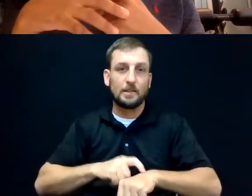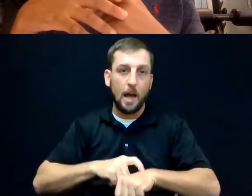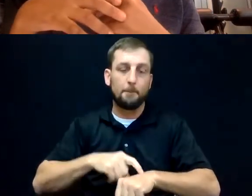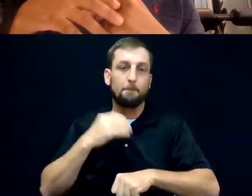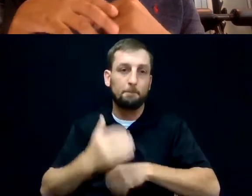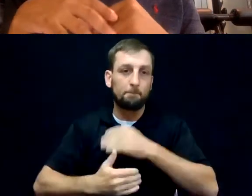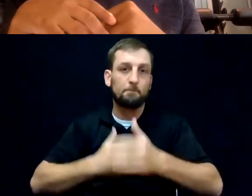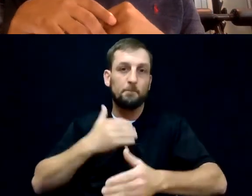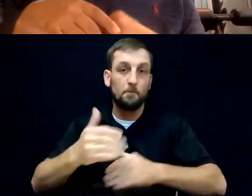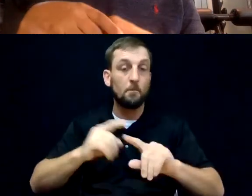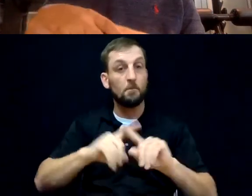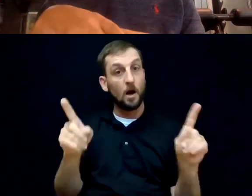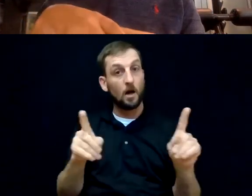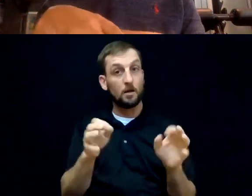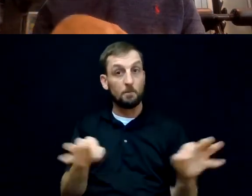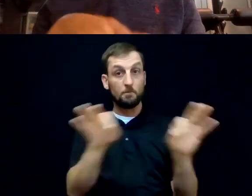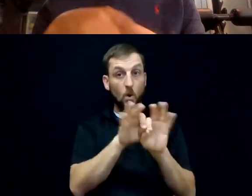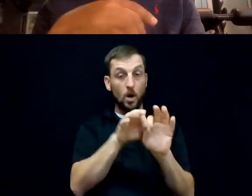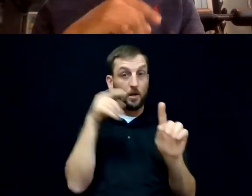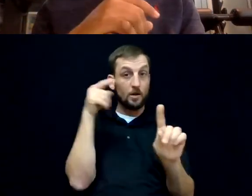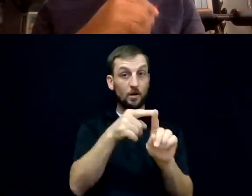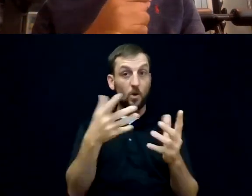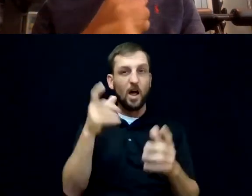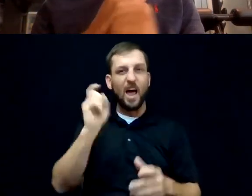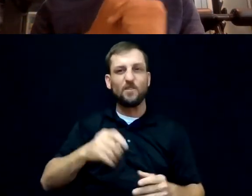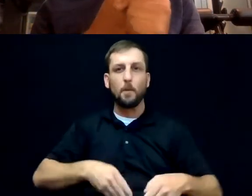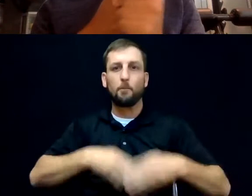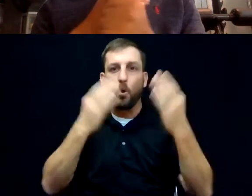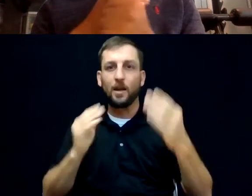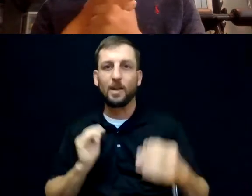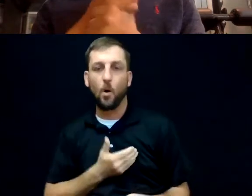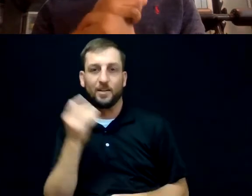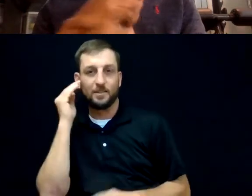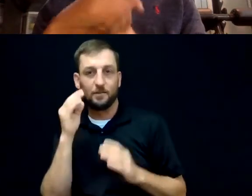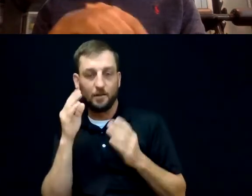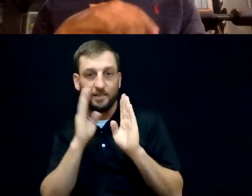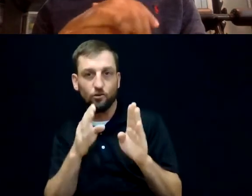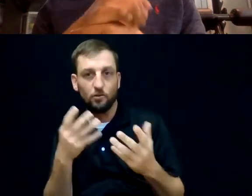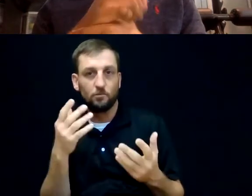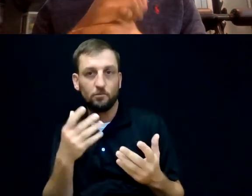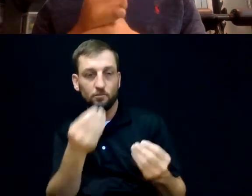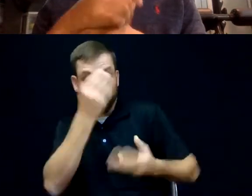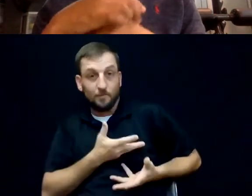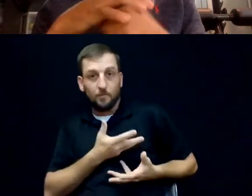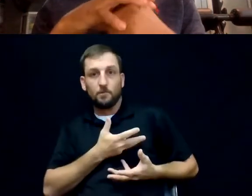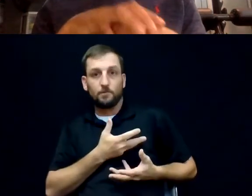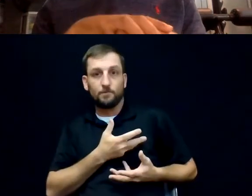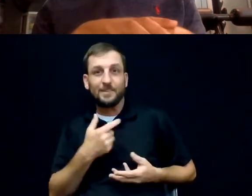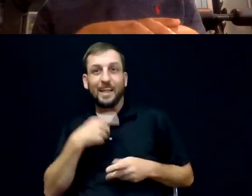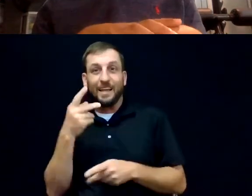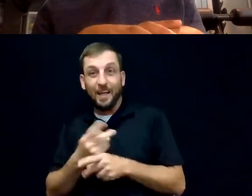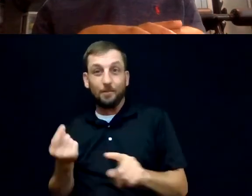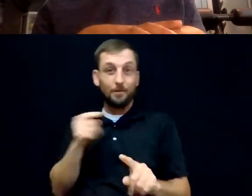you have to bring them up to our attention, and we have to know them. And again, I keep coming back to it, and I'm gonna stop. But